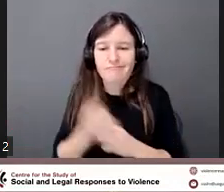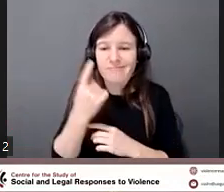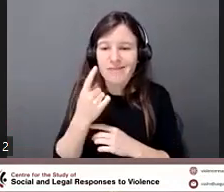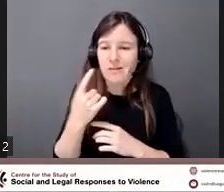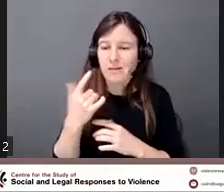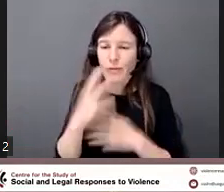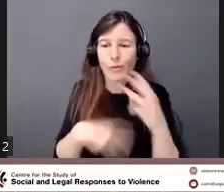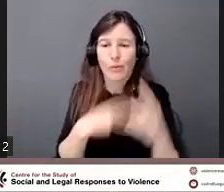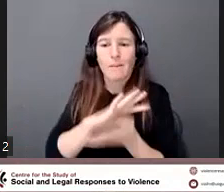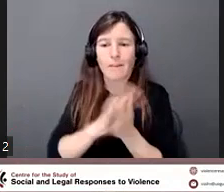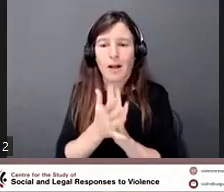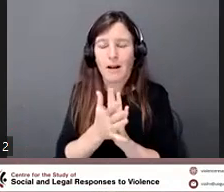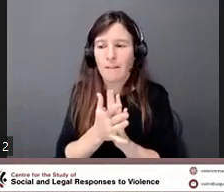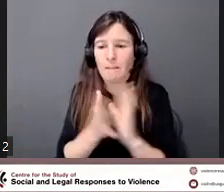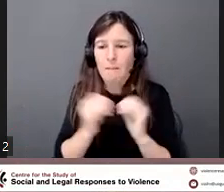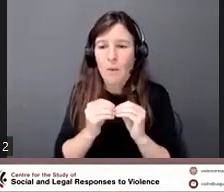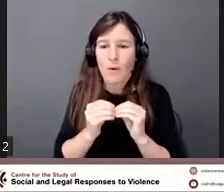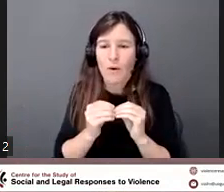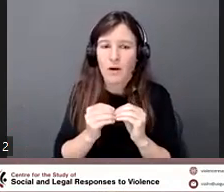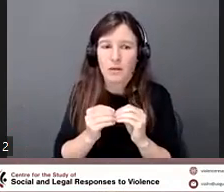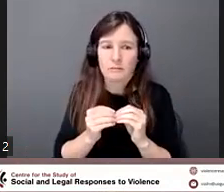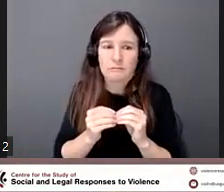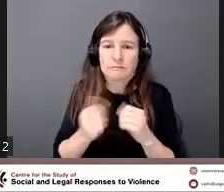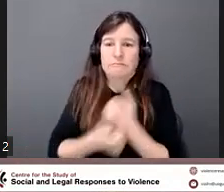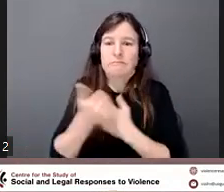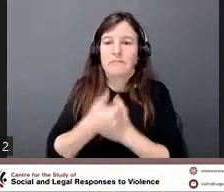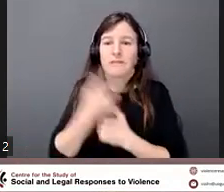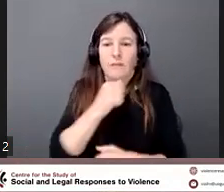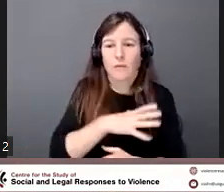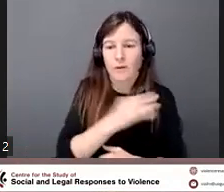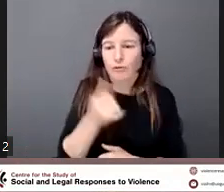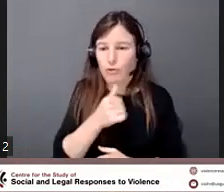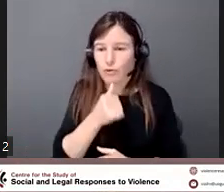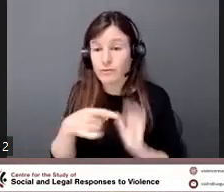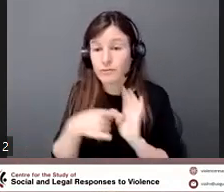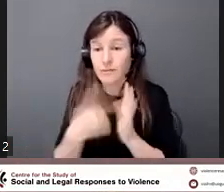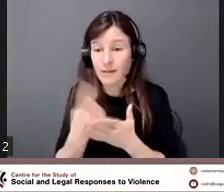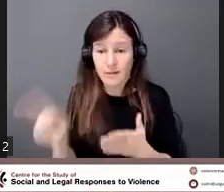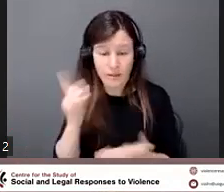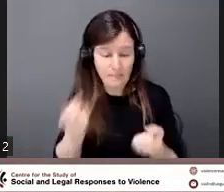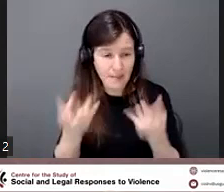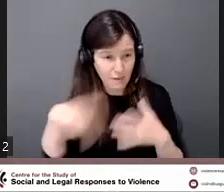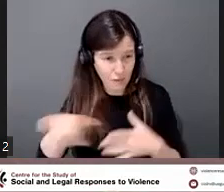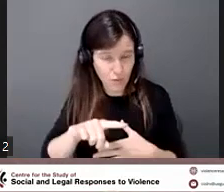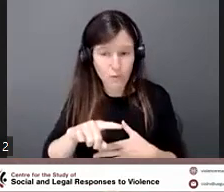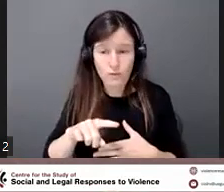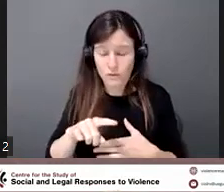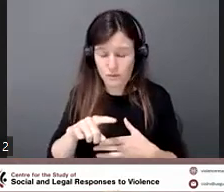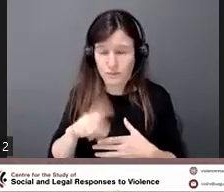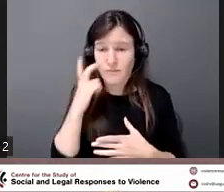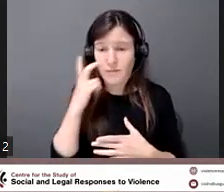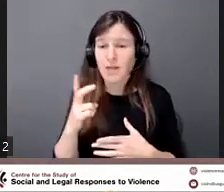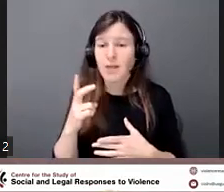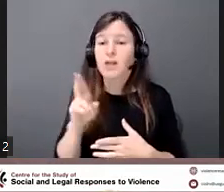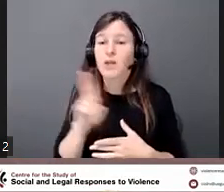secure for women and girls. For example, just last week, many of you have probably heard that a global United Nations